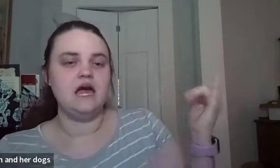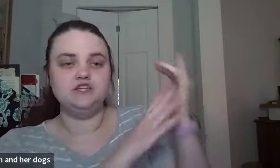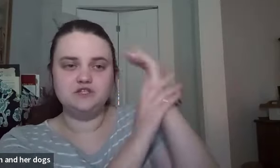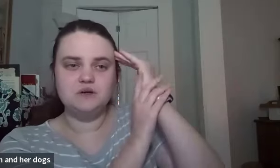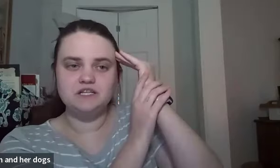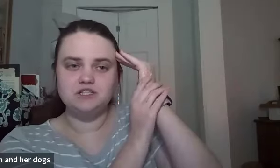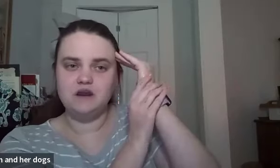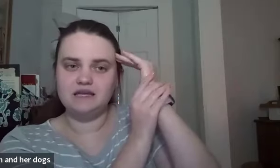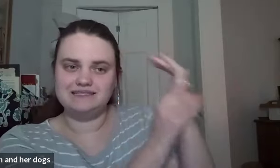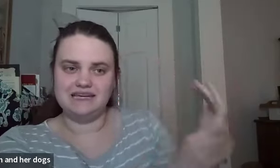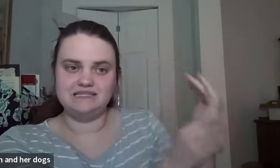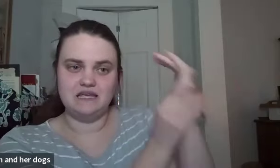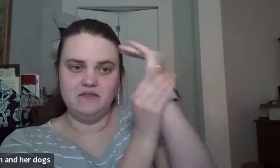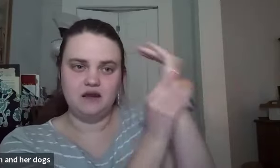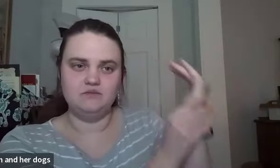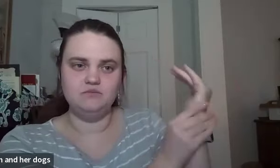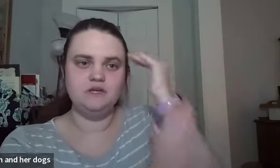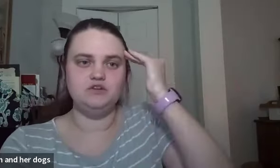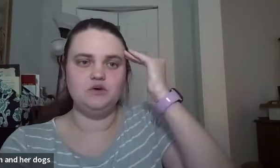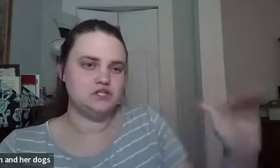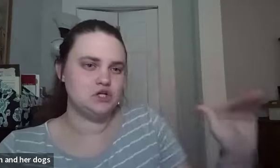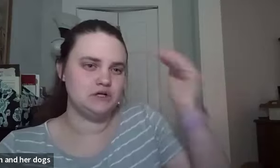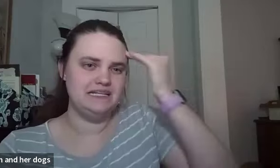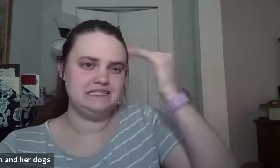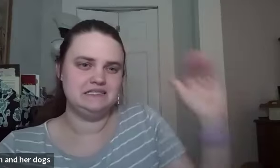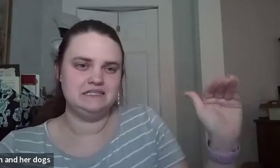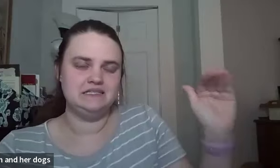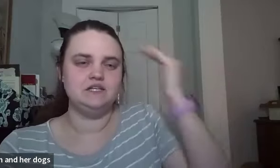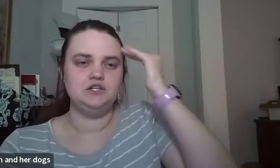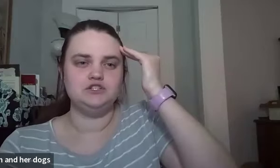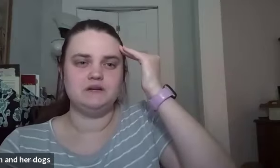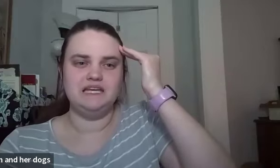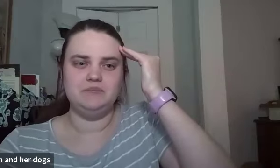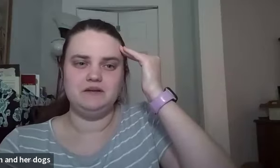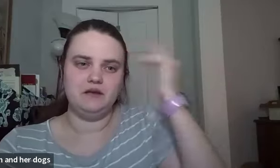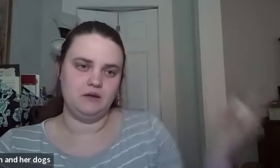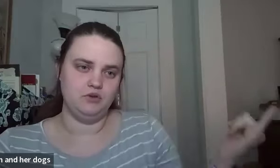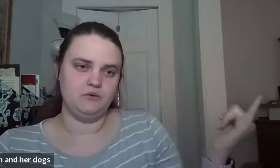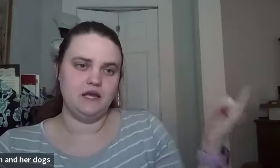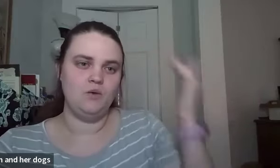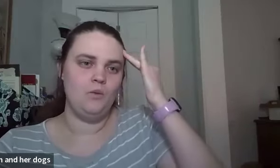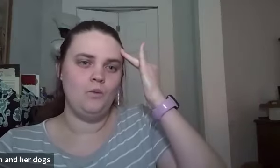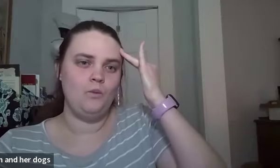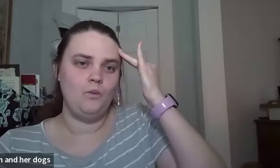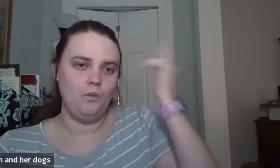And you do want to make sure your hand stays in that kind of movement. You don't want to turn it. You just want to keep it and pull it away.